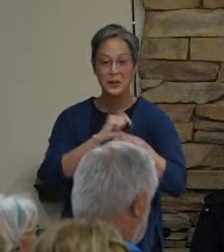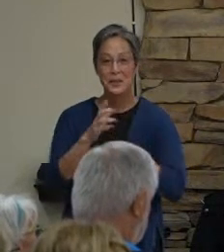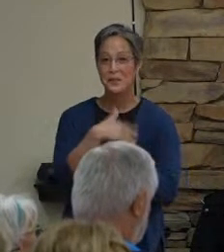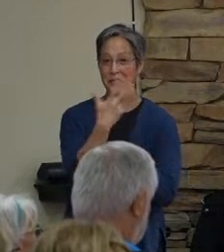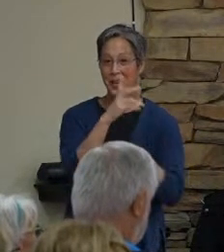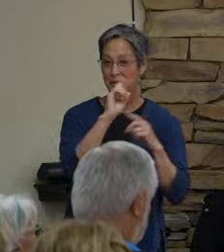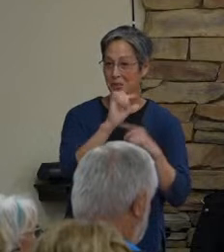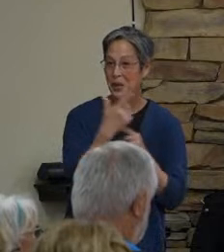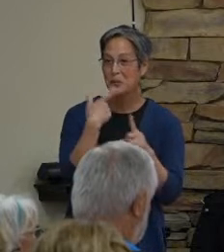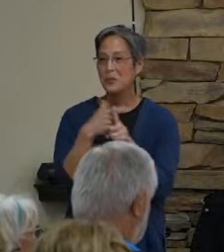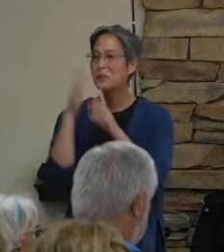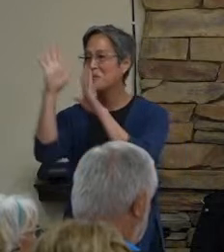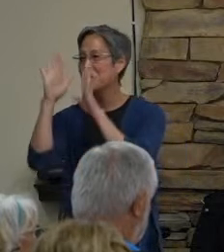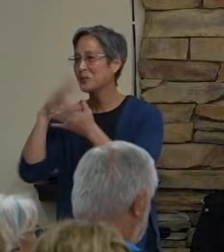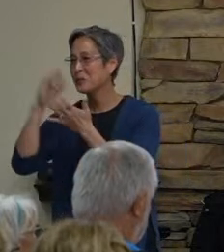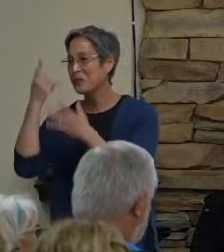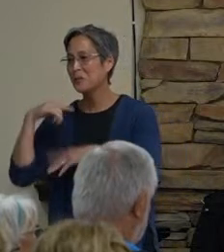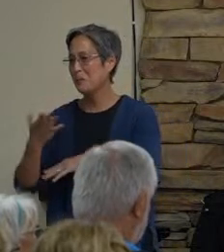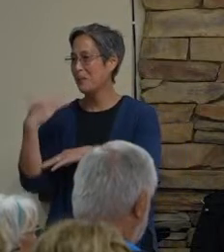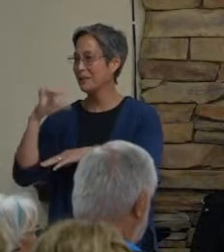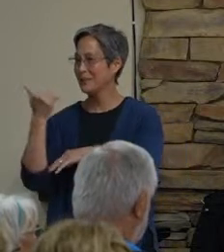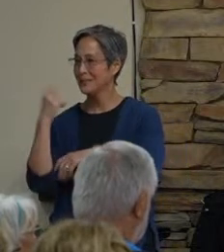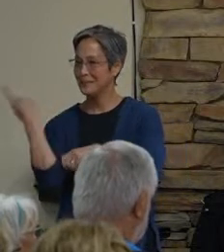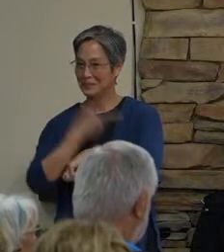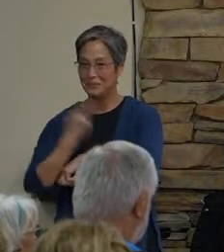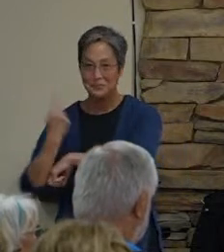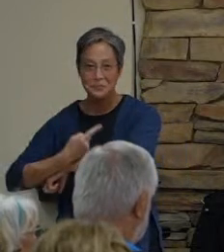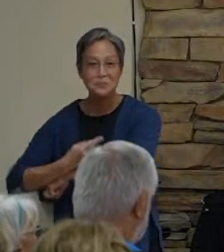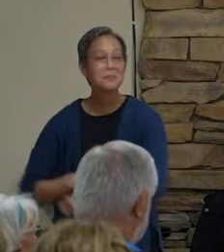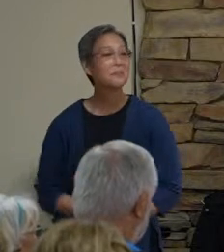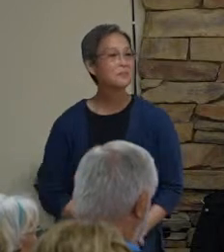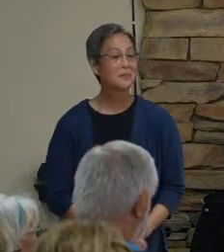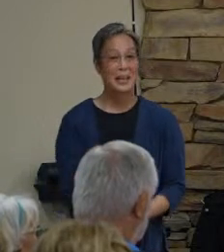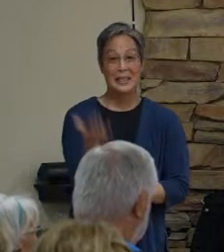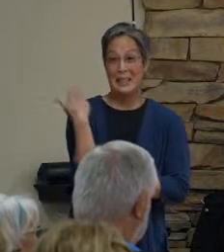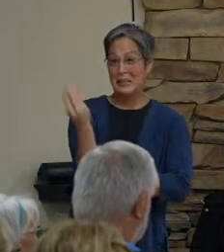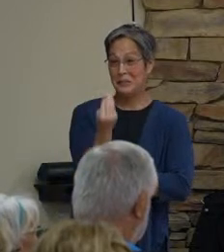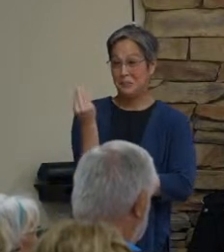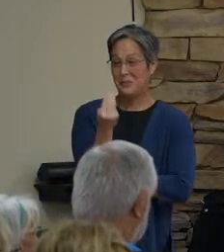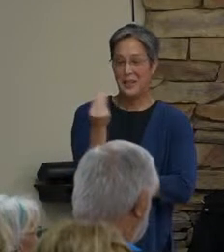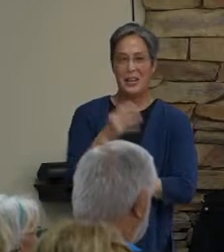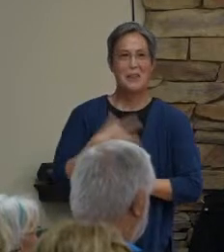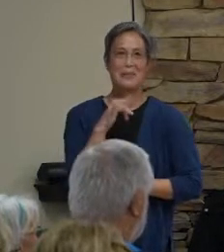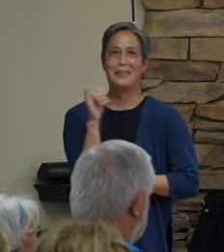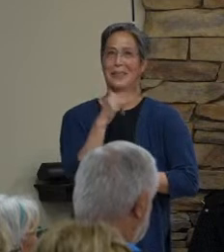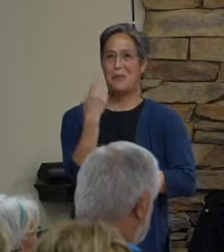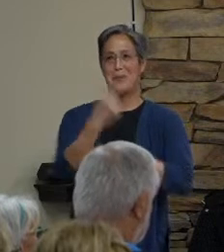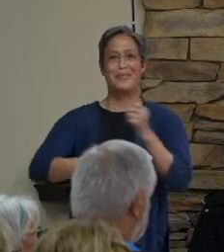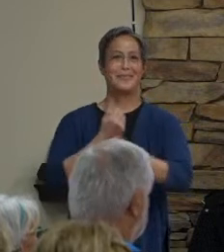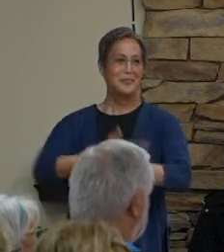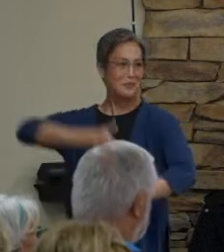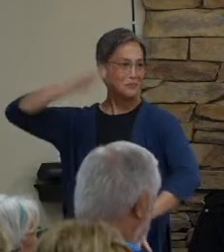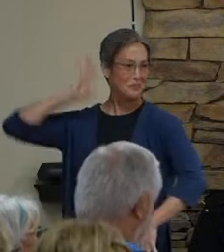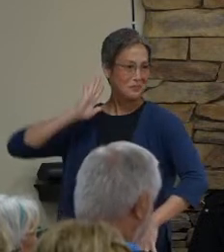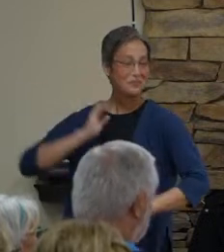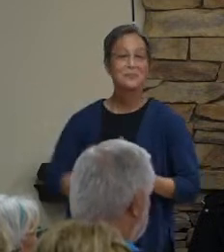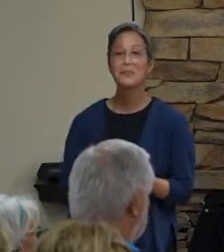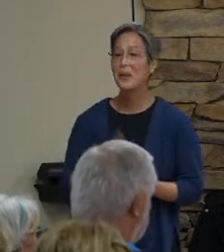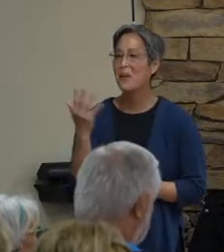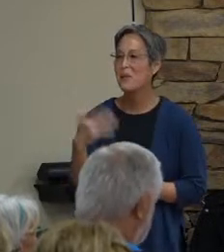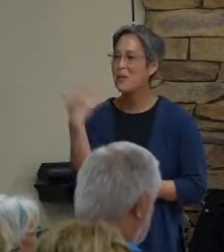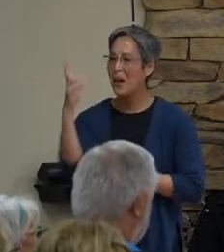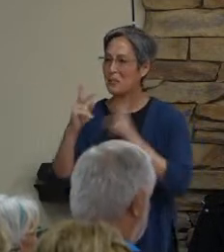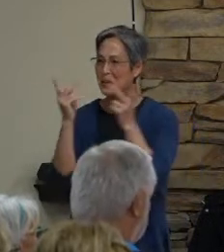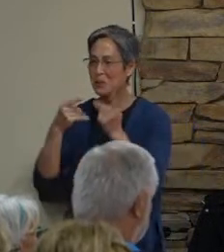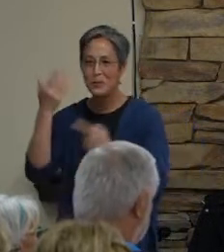wonderful students for the past 10 days. Last Monday, which feels like a year ago, 5